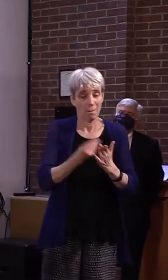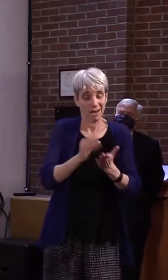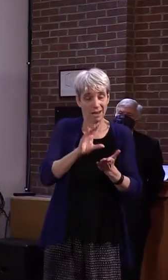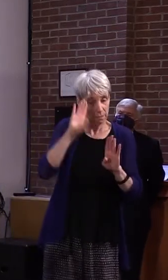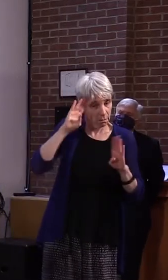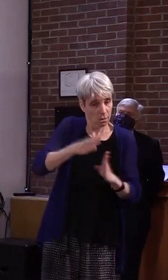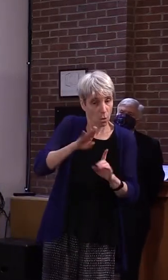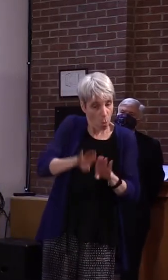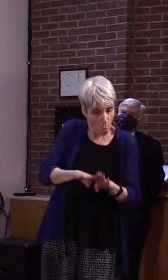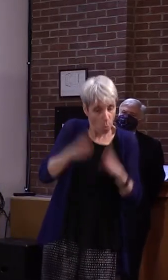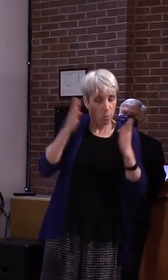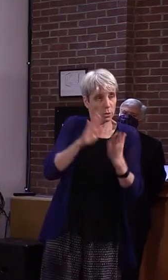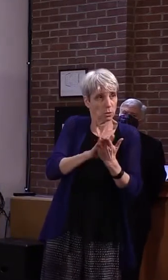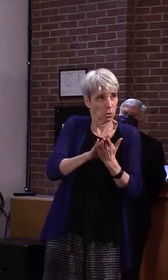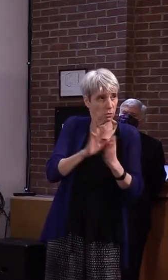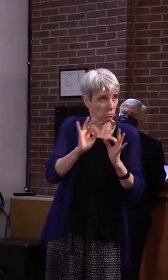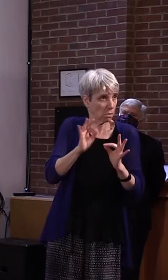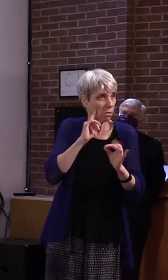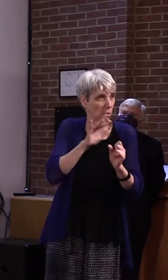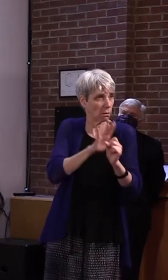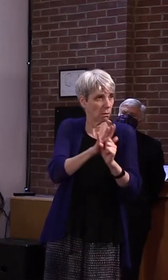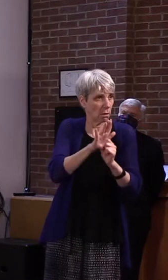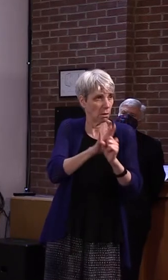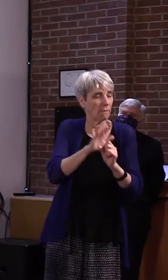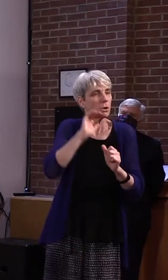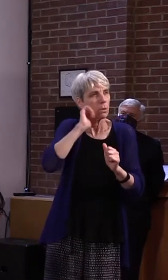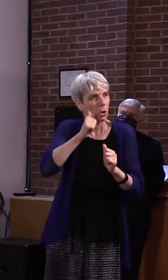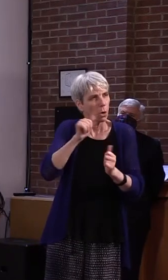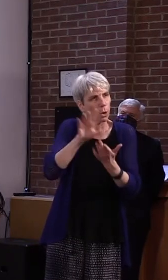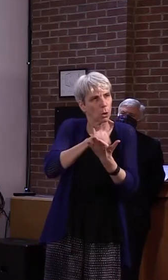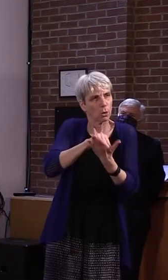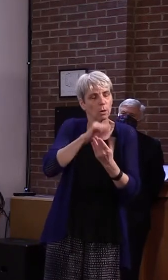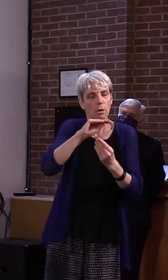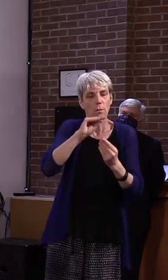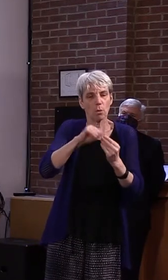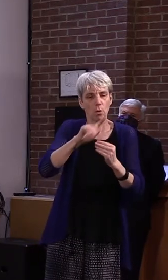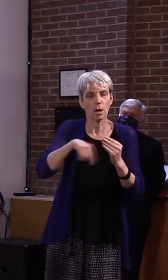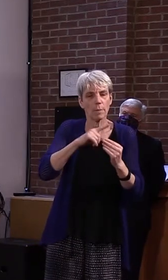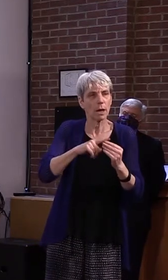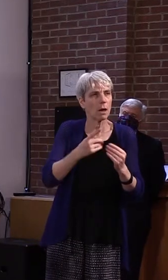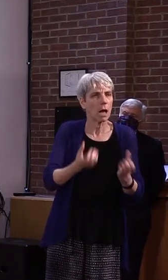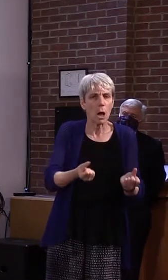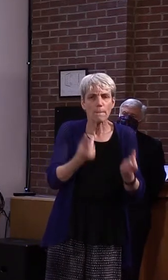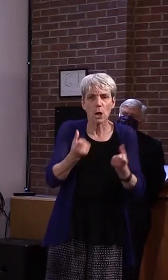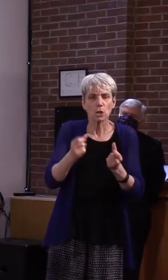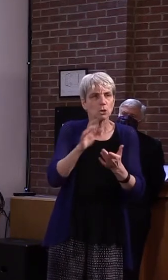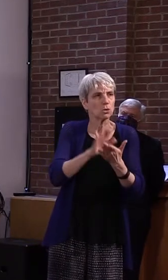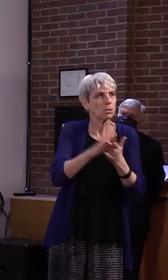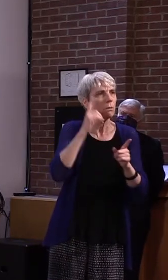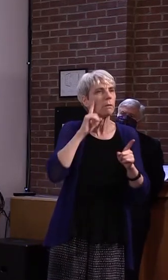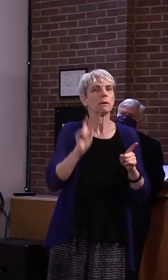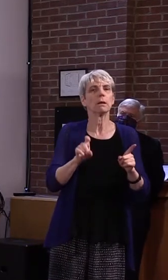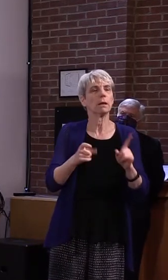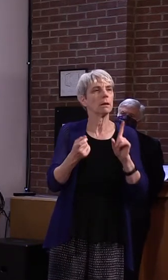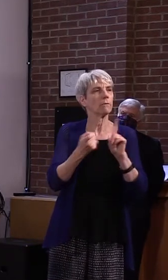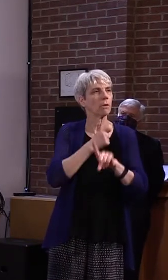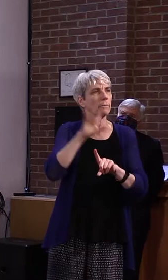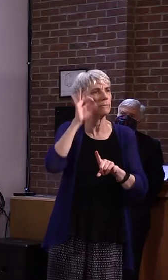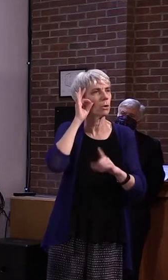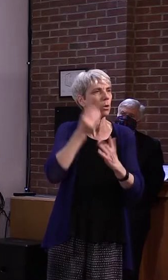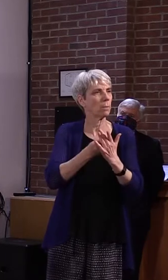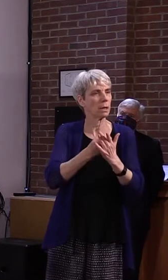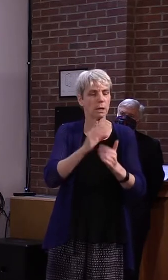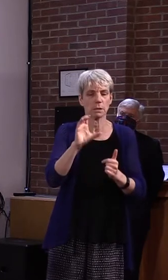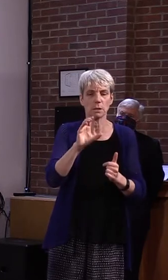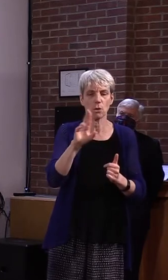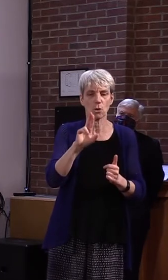tomorrow, I believe, we're collecting information on the CRF or coronavirus requests from schools, so we'll have a better understanding of what might